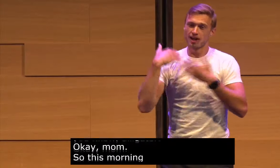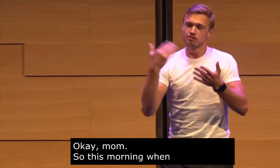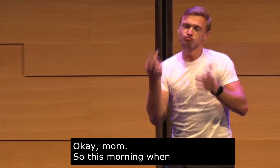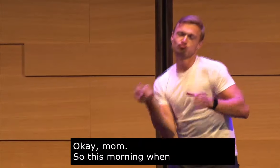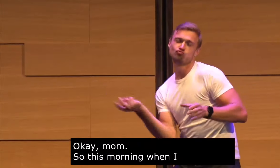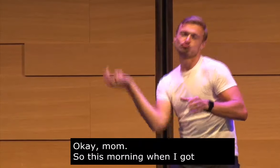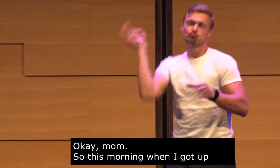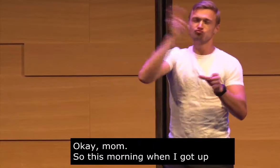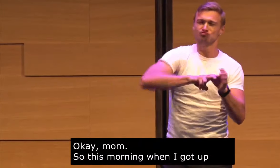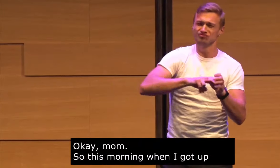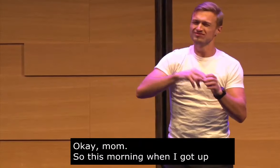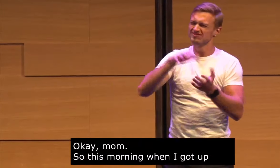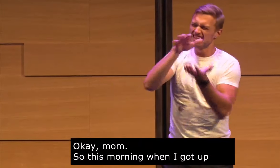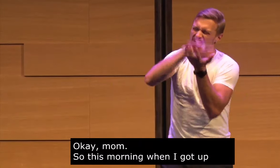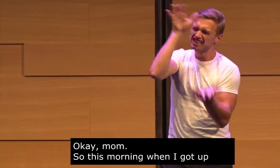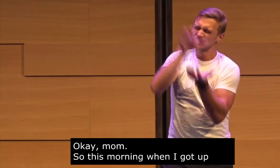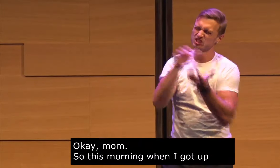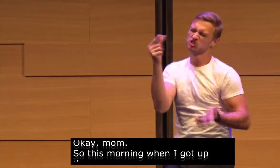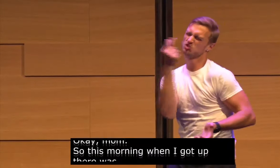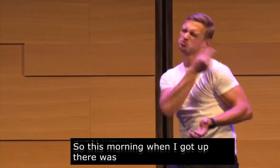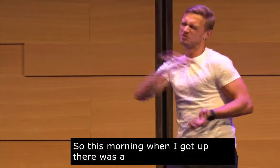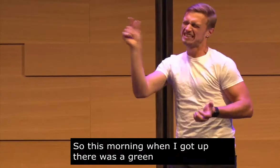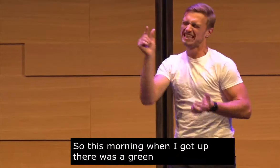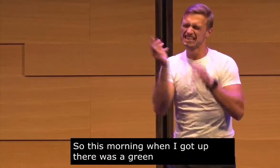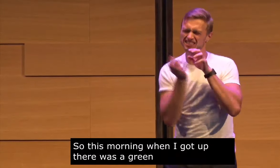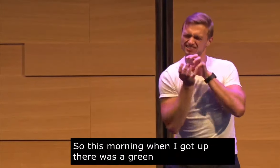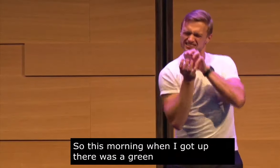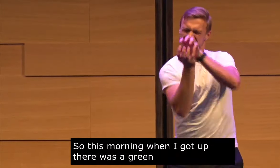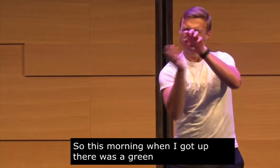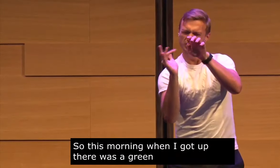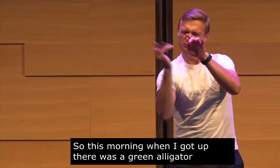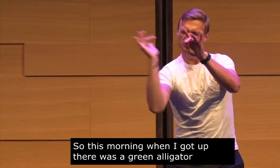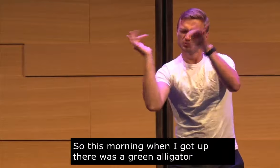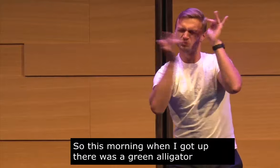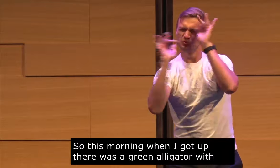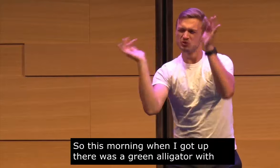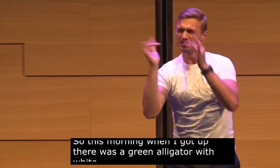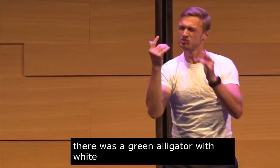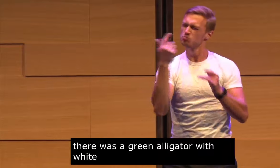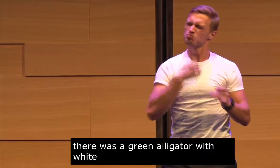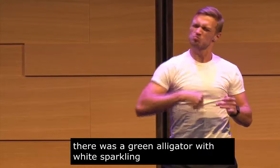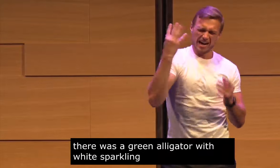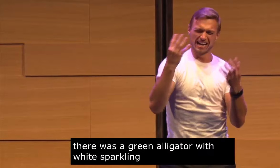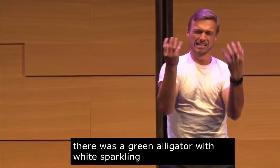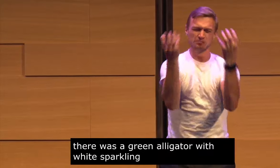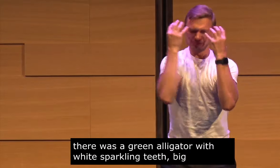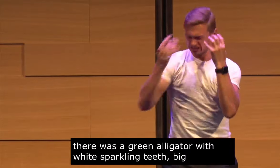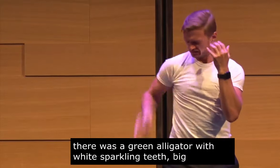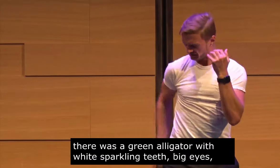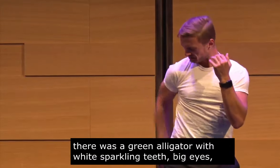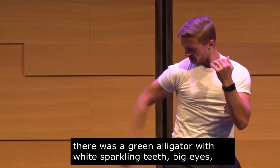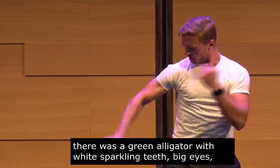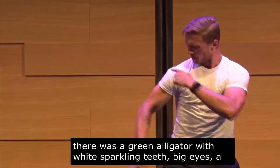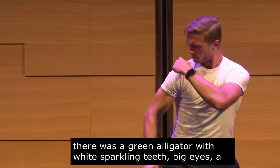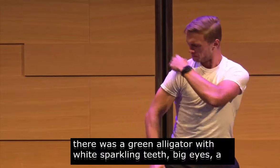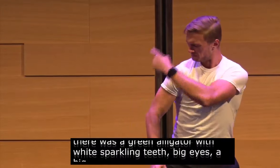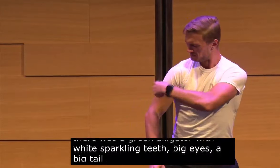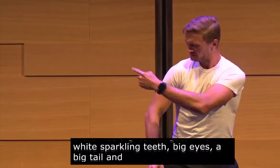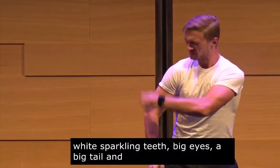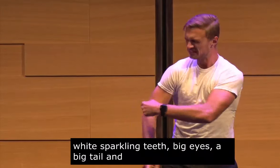this morning, when I got up, there was a green alligator with white sparkling teeth, big eyes, a big tail,